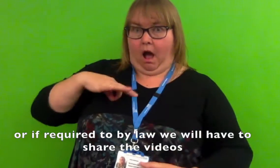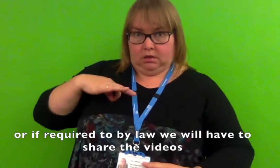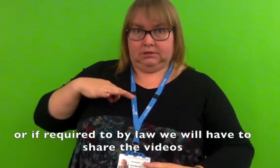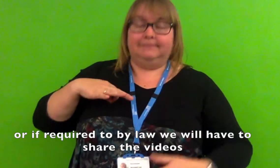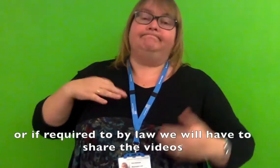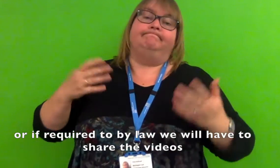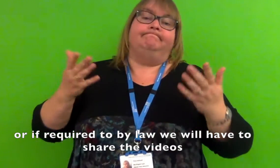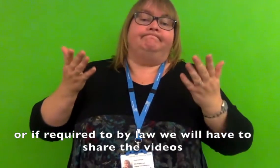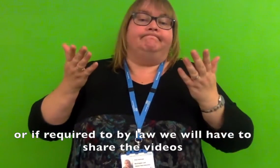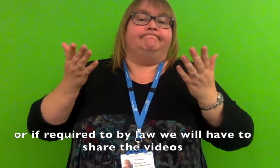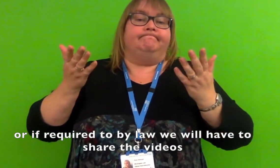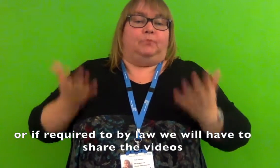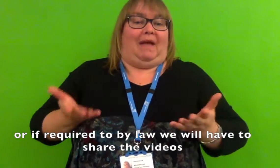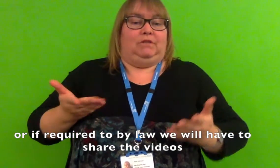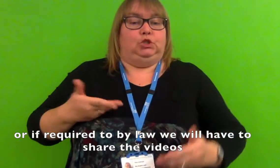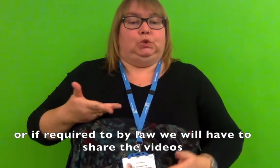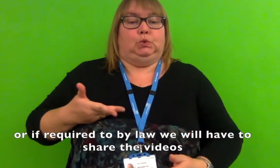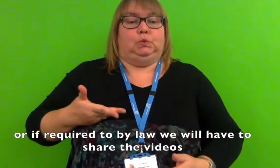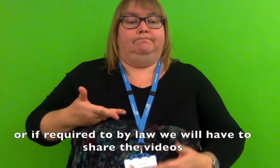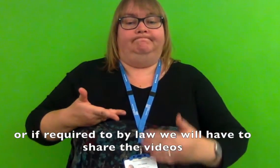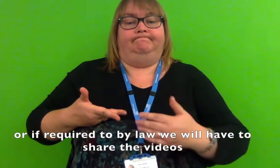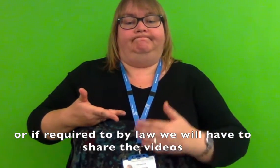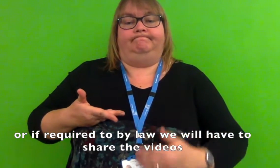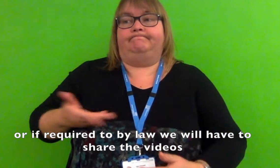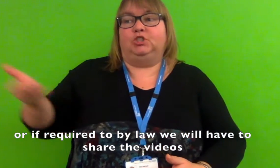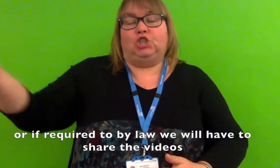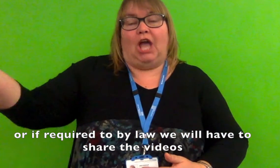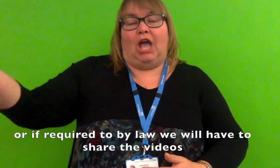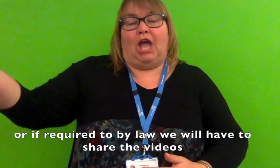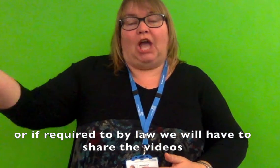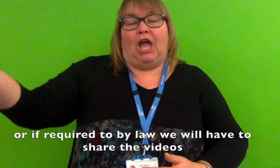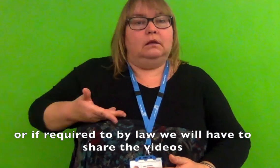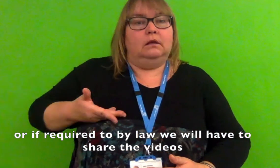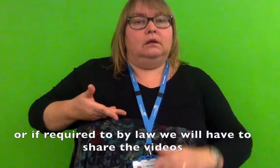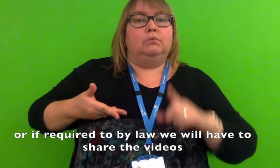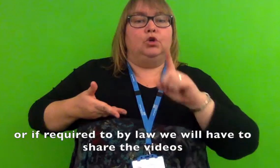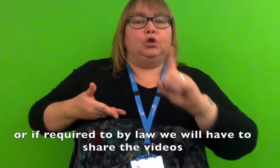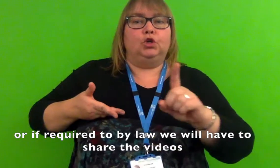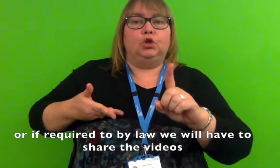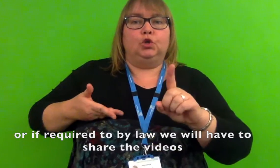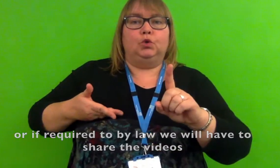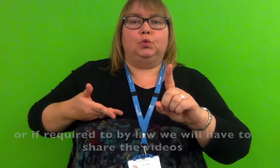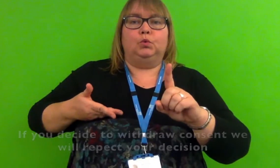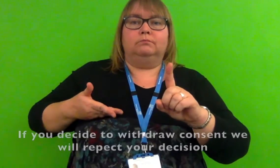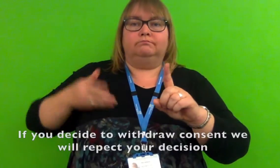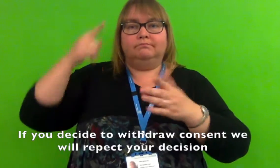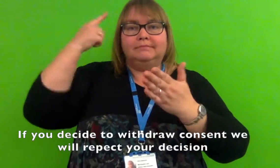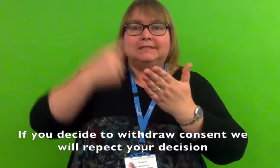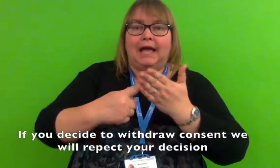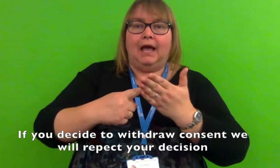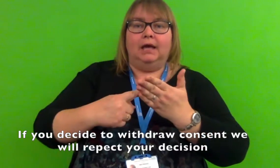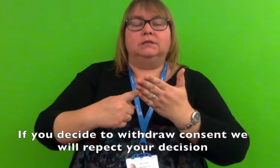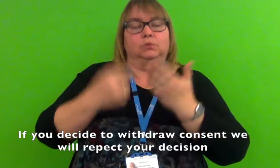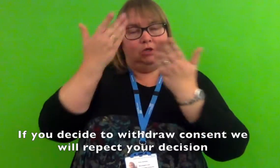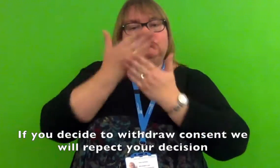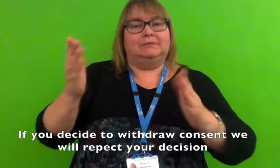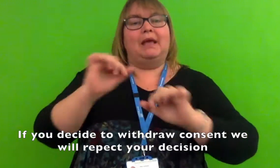Or if required to by law, we will have to share the videos. If you decide to